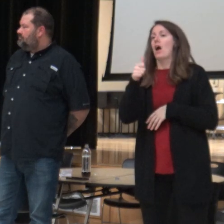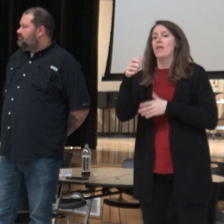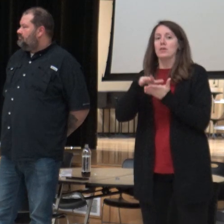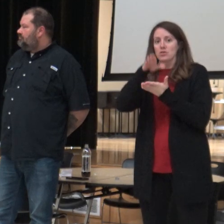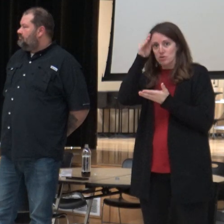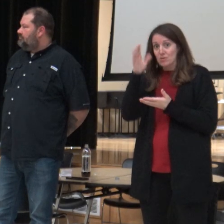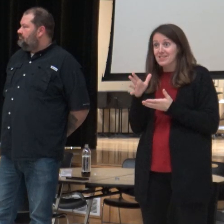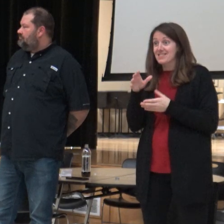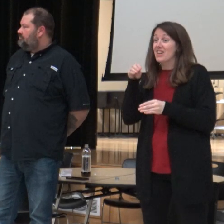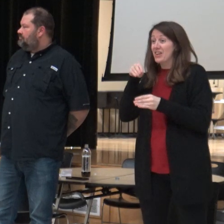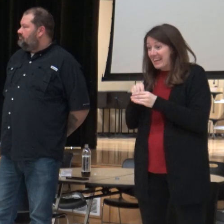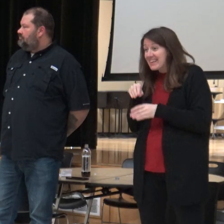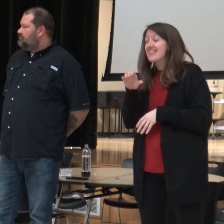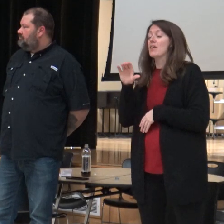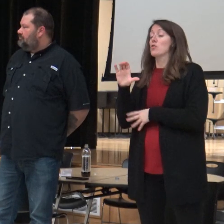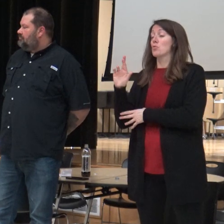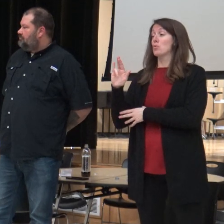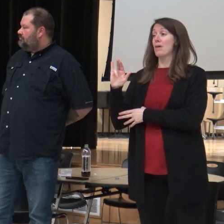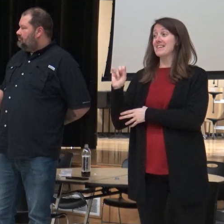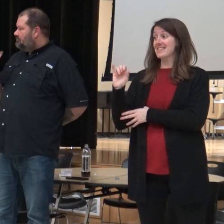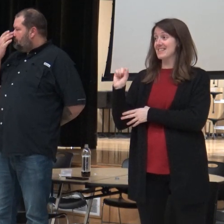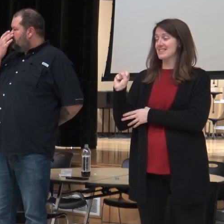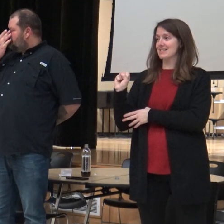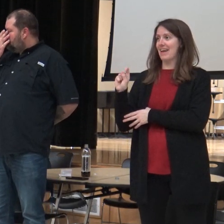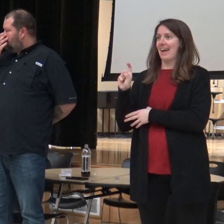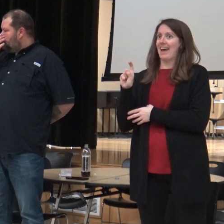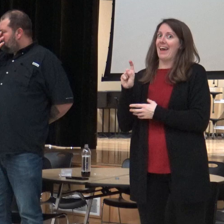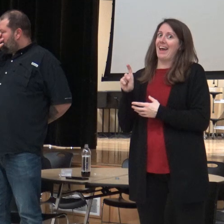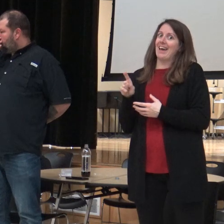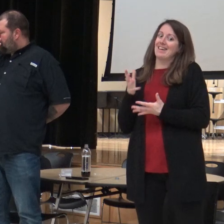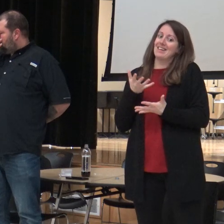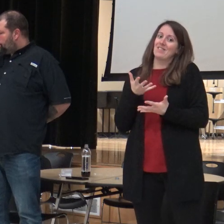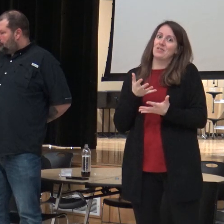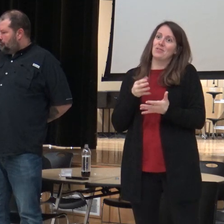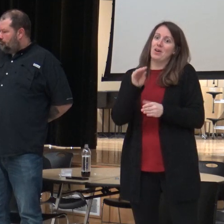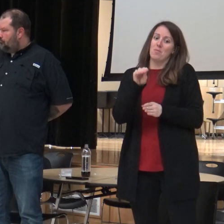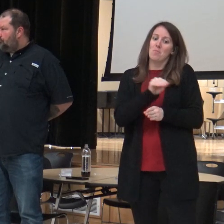I have to move that student. So I would say,